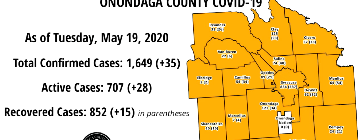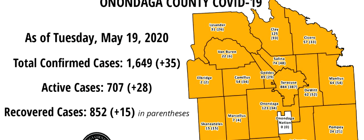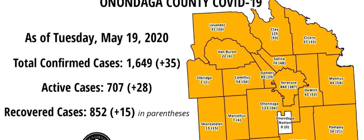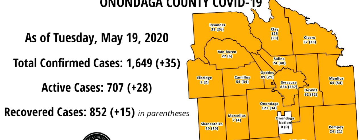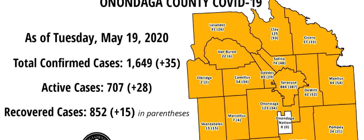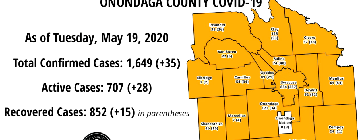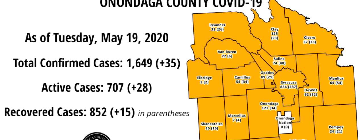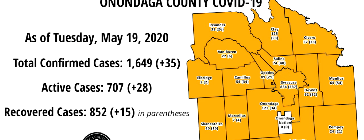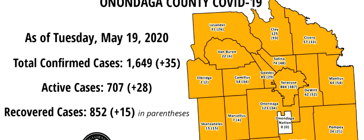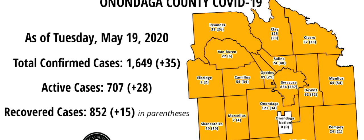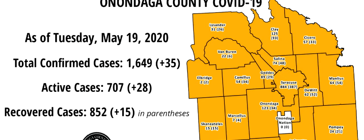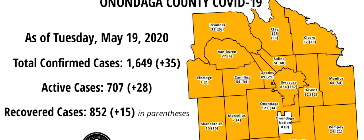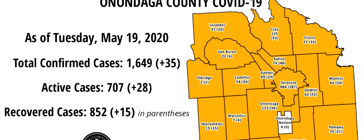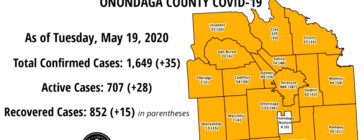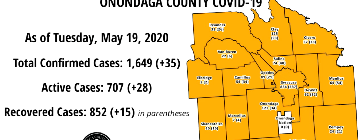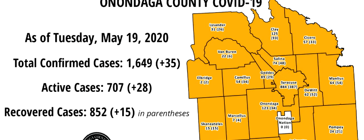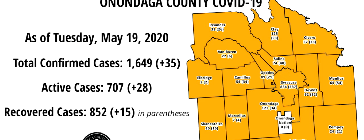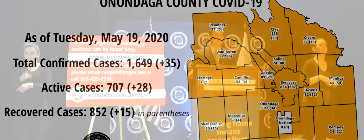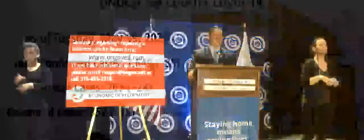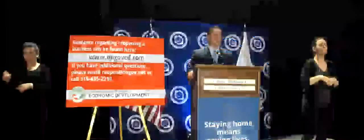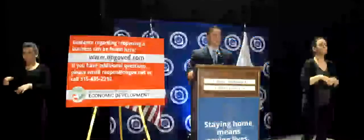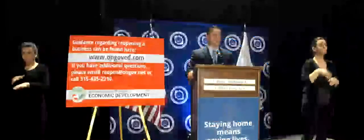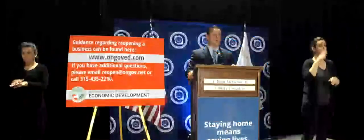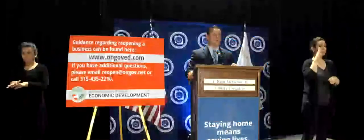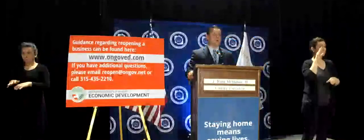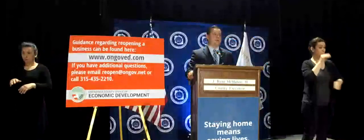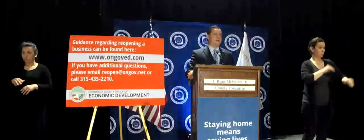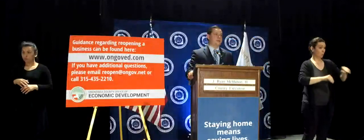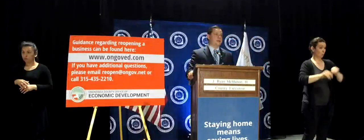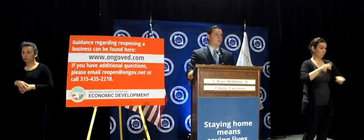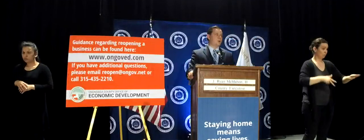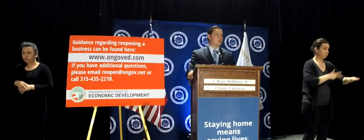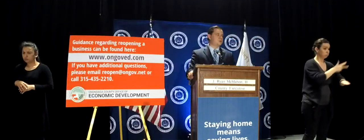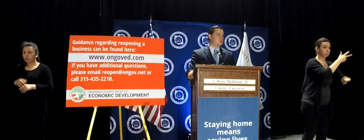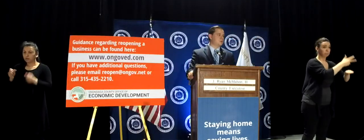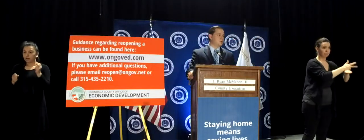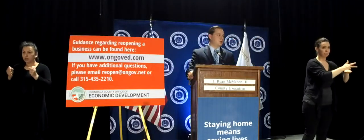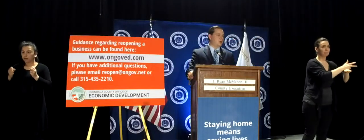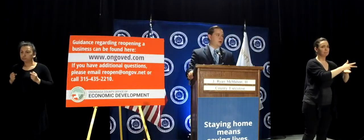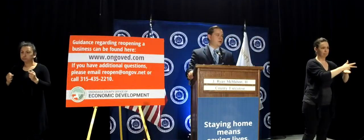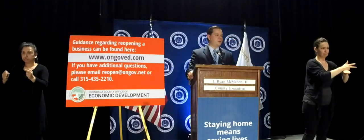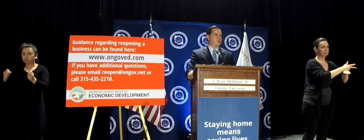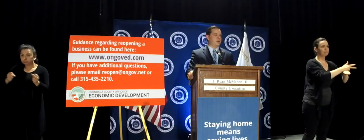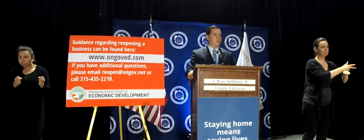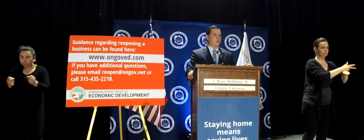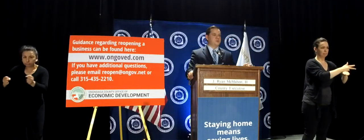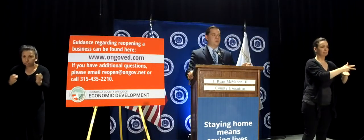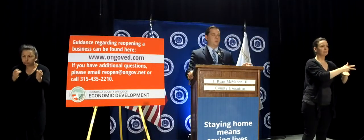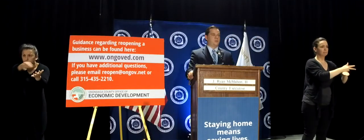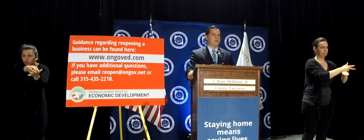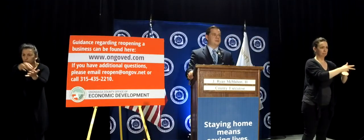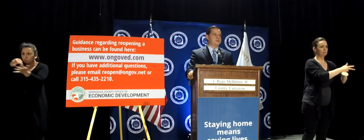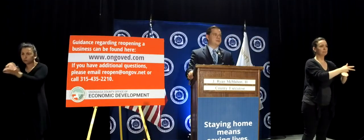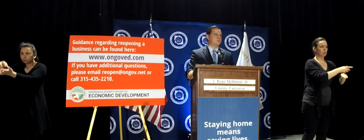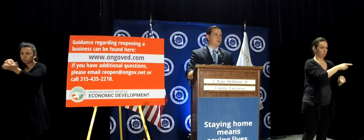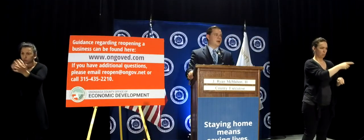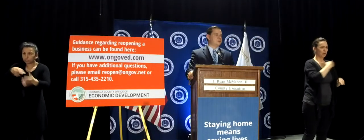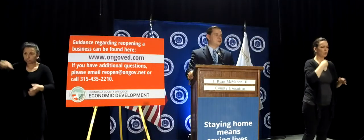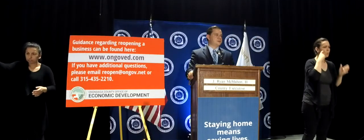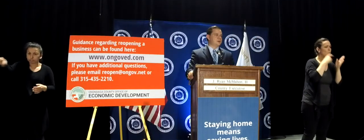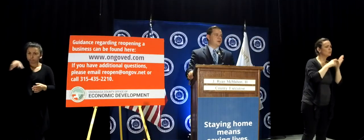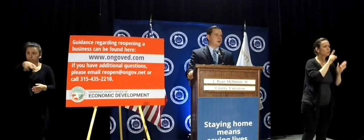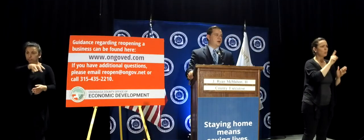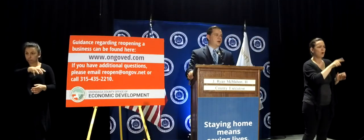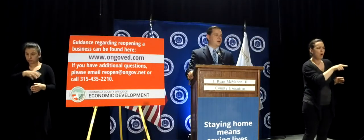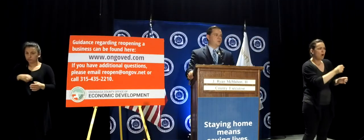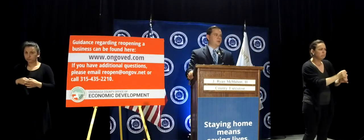there. We talked about our mobile testing sites that we're doing. We're getting into neighborhoods, either neighborhoods where we might see some